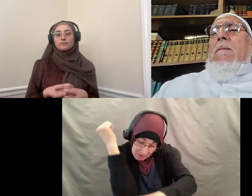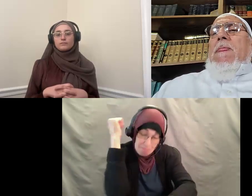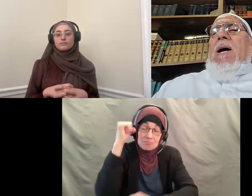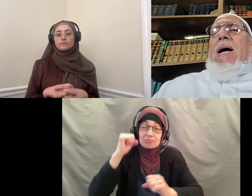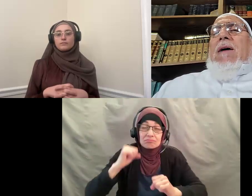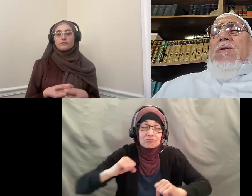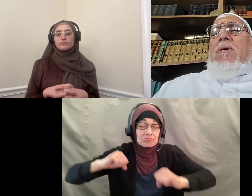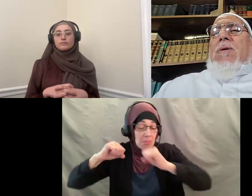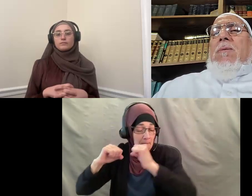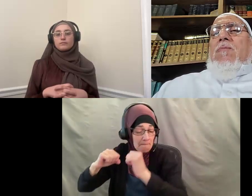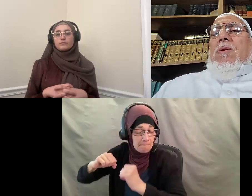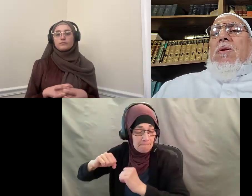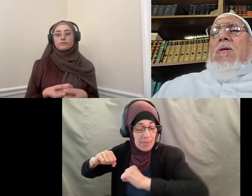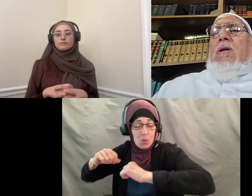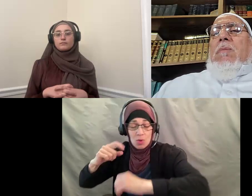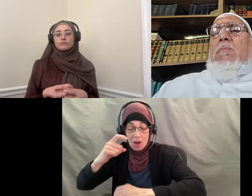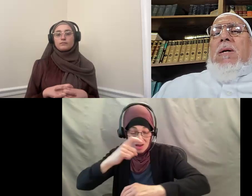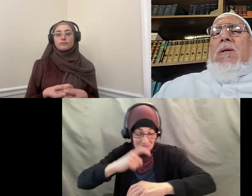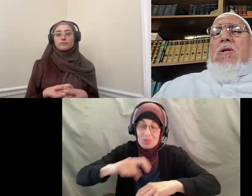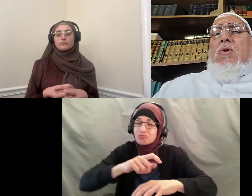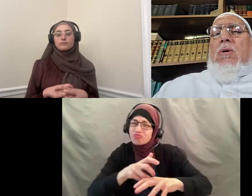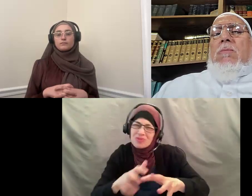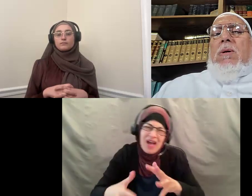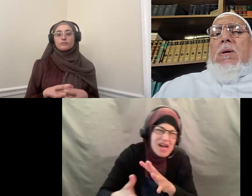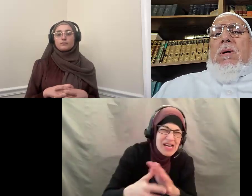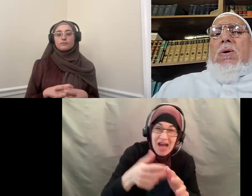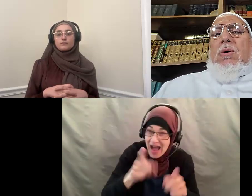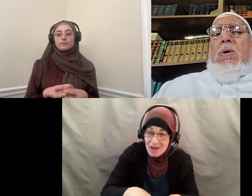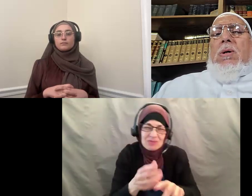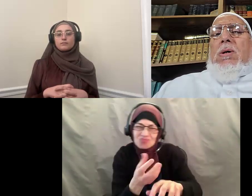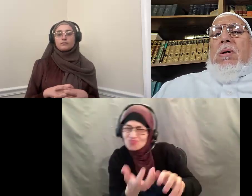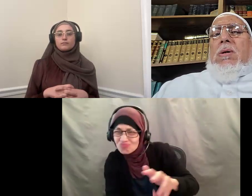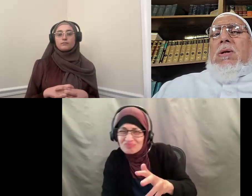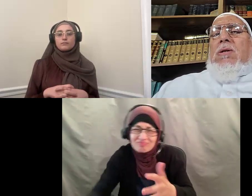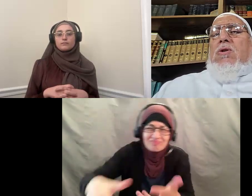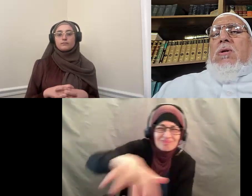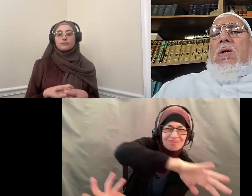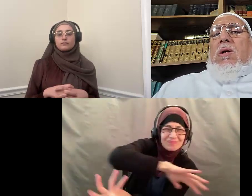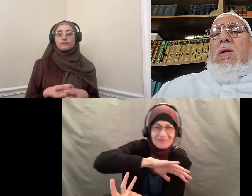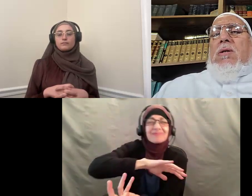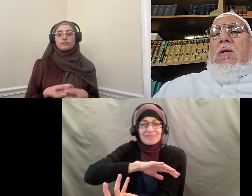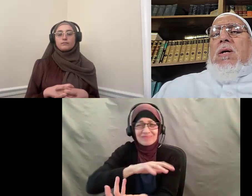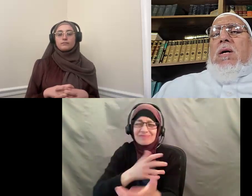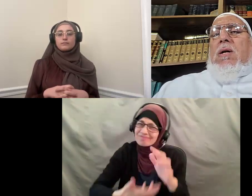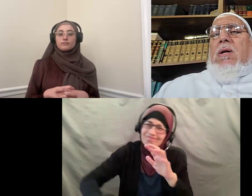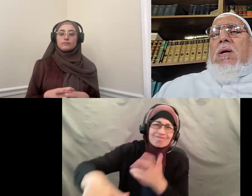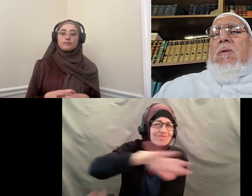left after the pellet storm or the